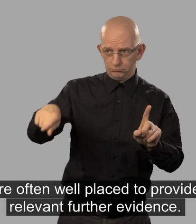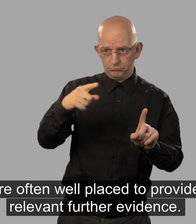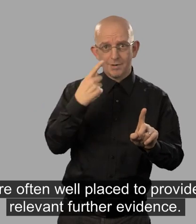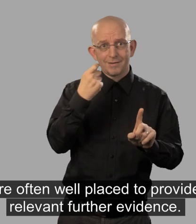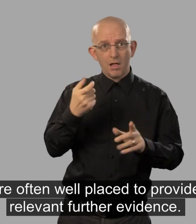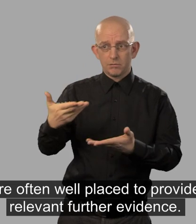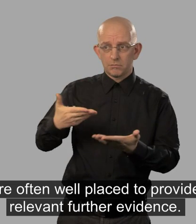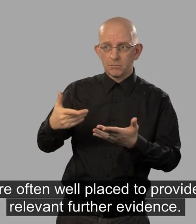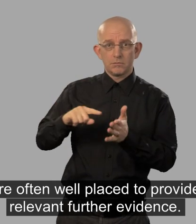further evidence.